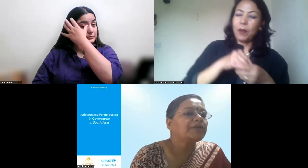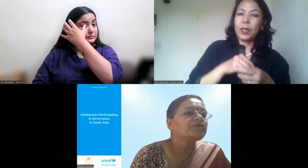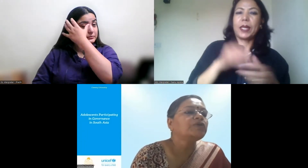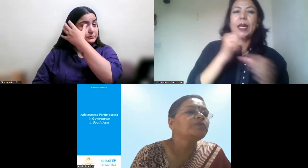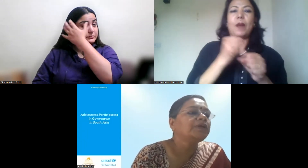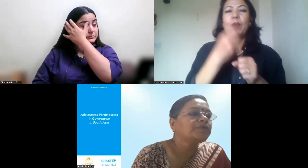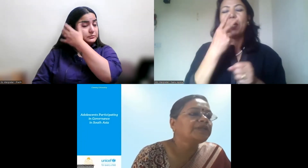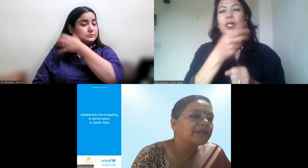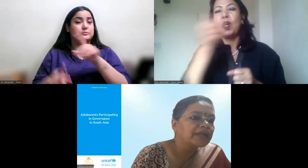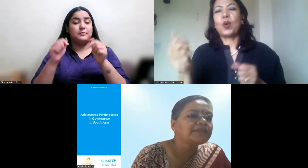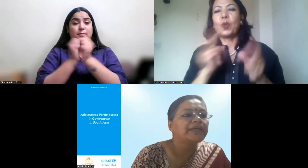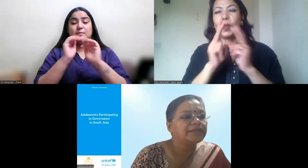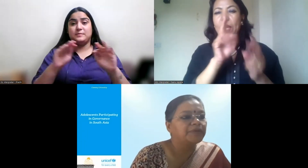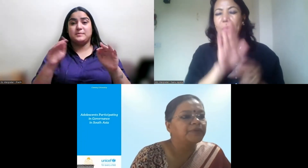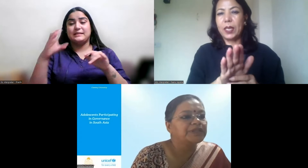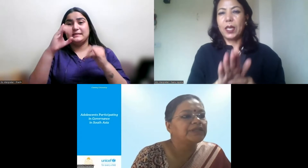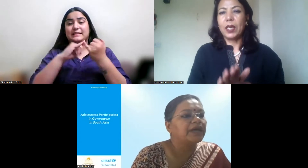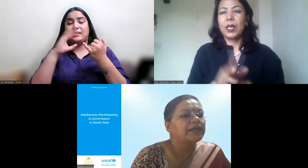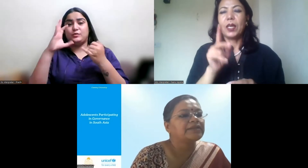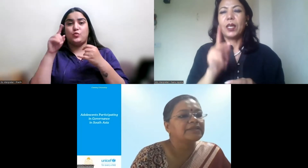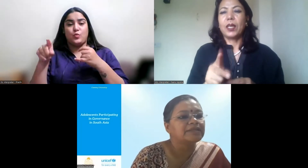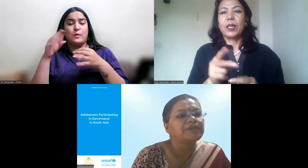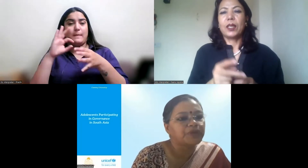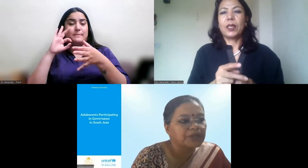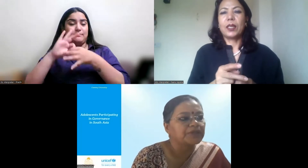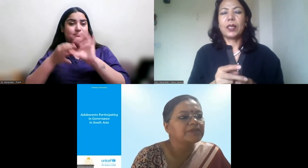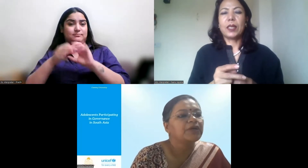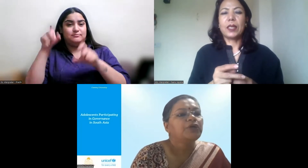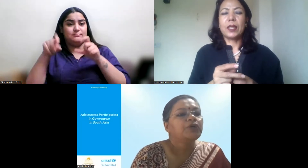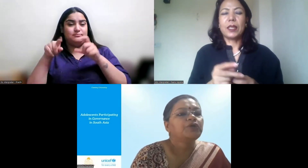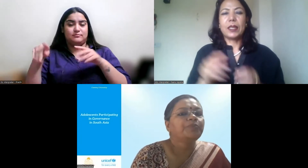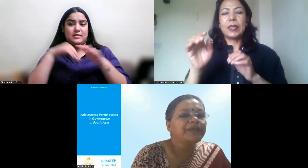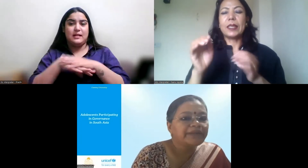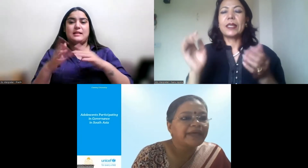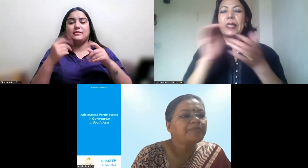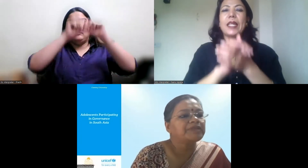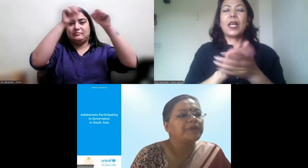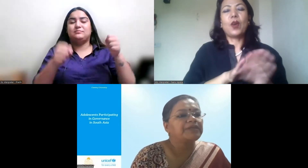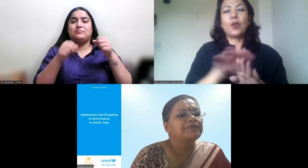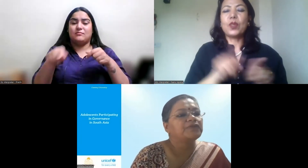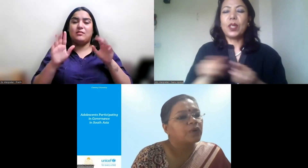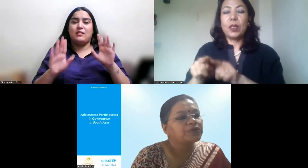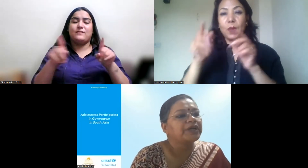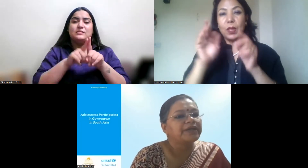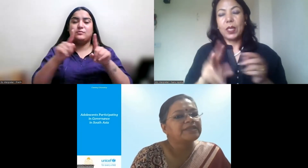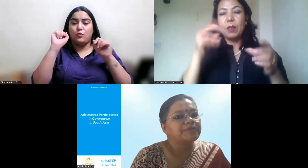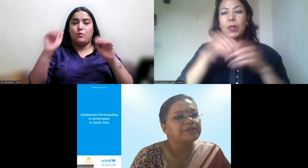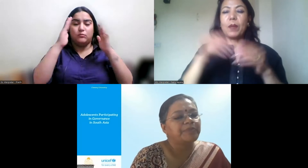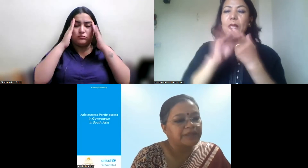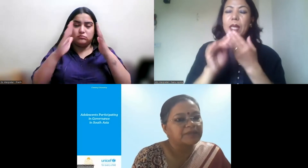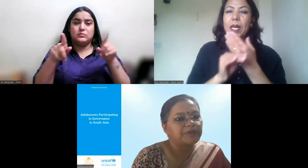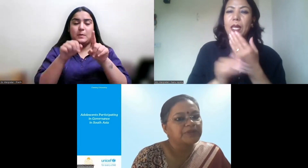CSO partners also worked with the adult-led community and systemic structures to build their perspectives on child rights